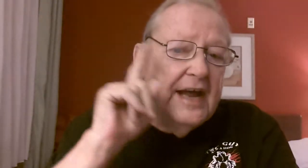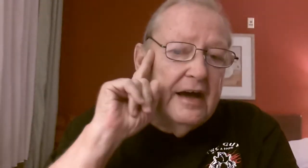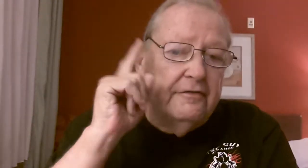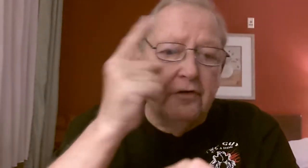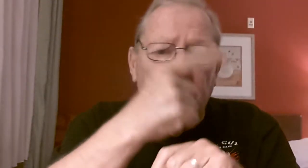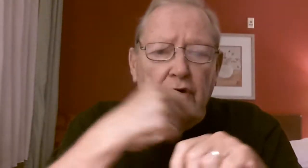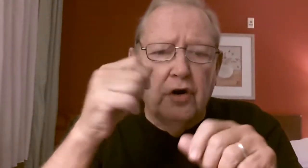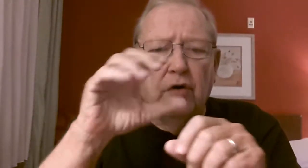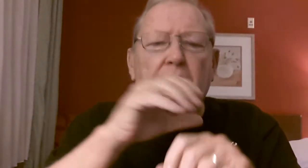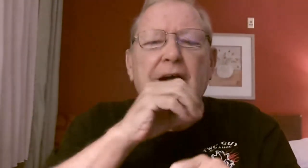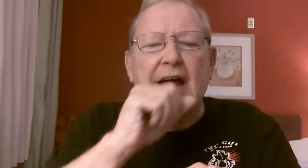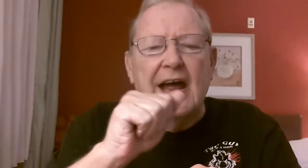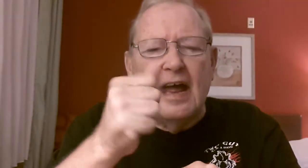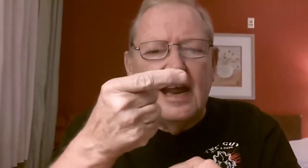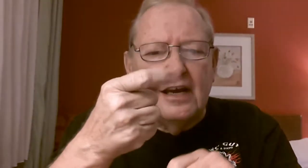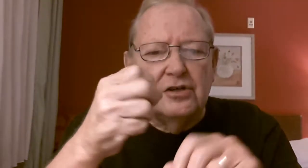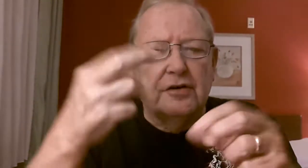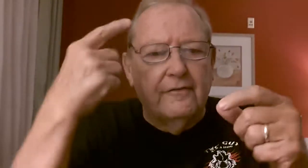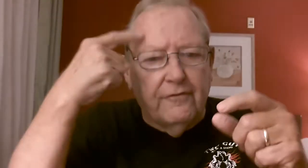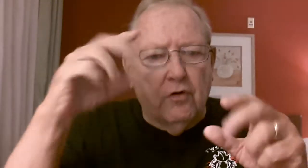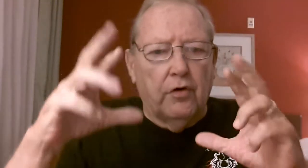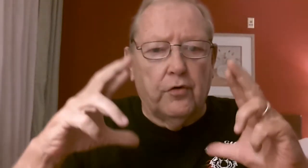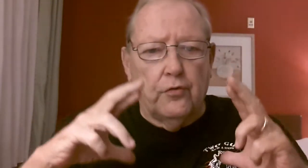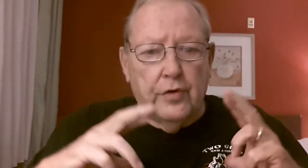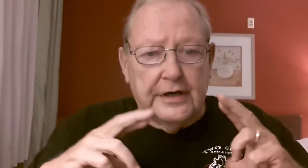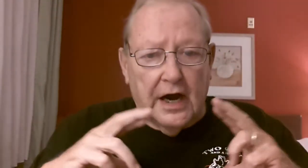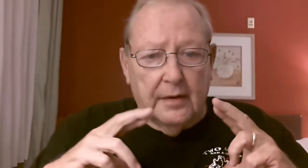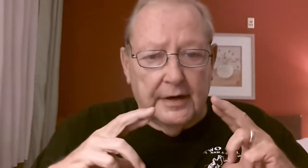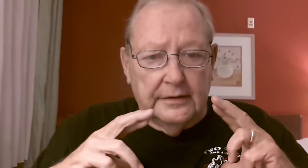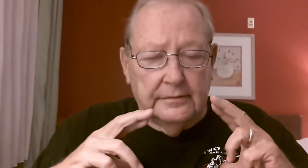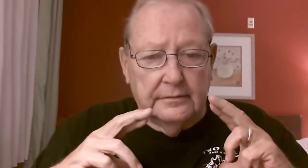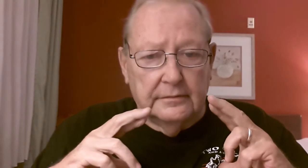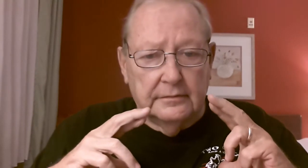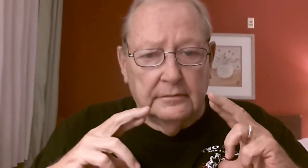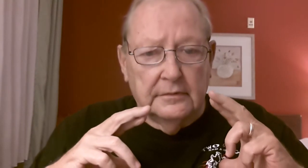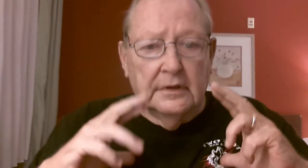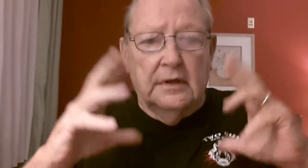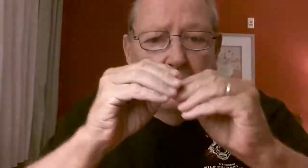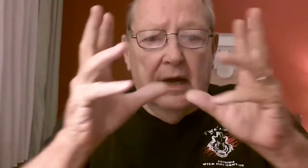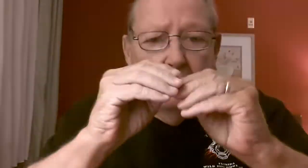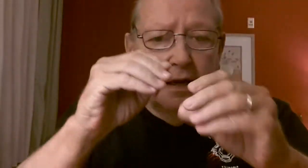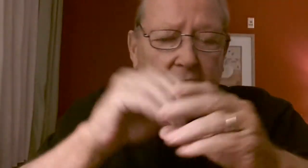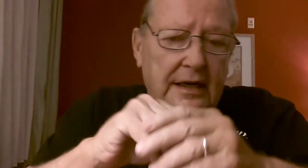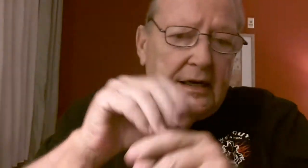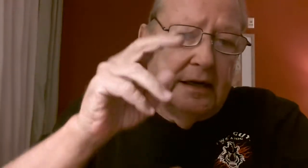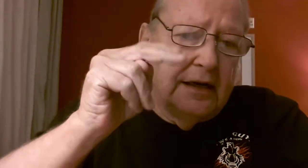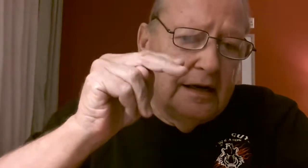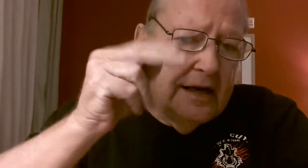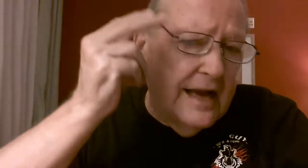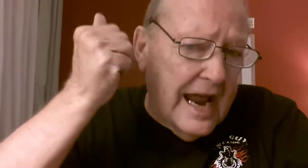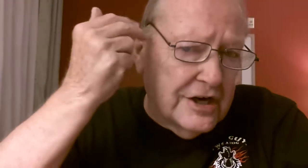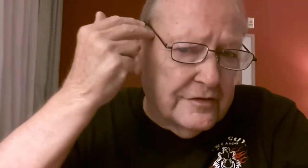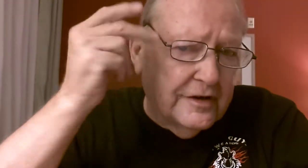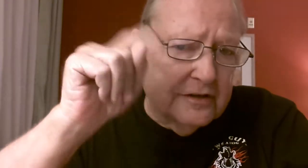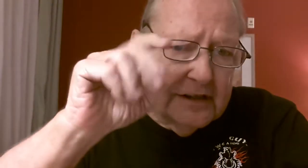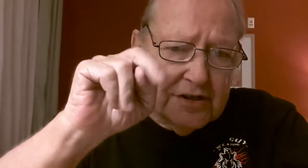deaf who are age for retirement. I met in Nashville,